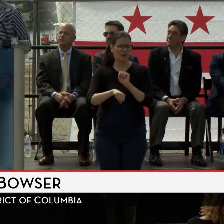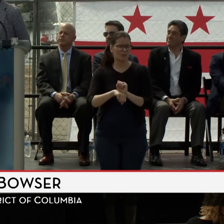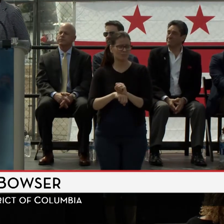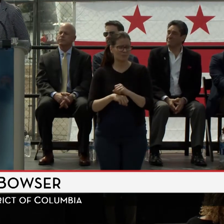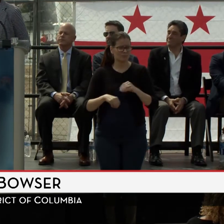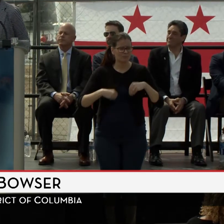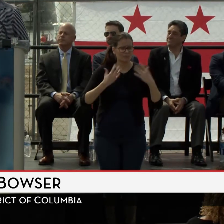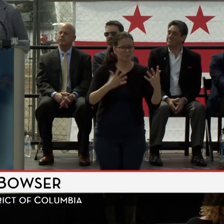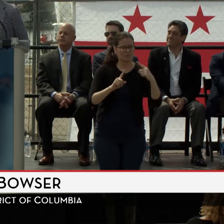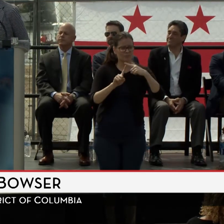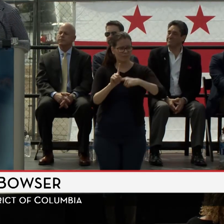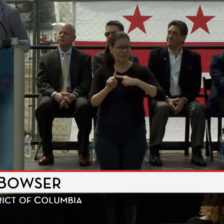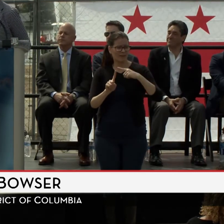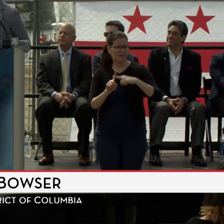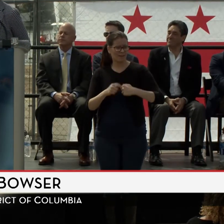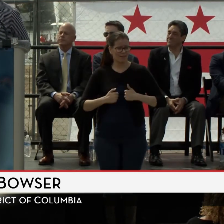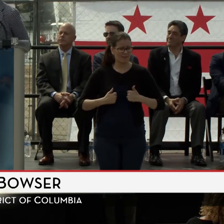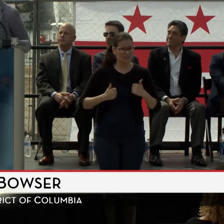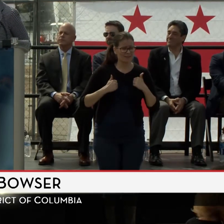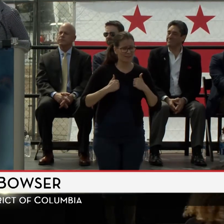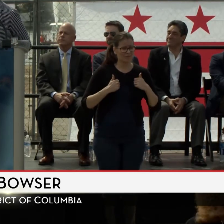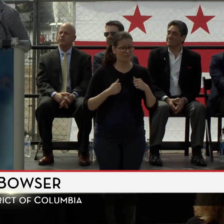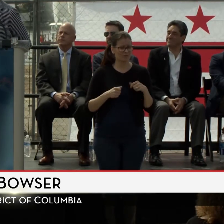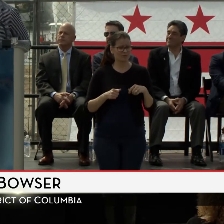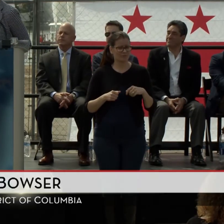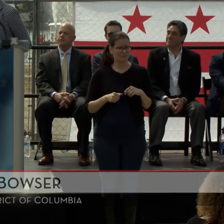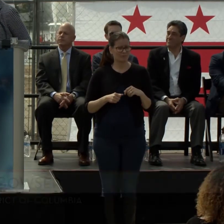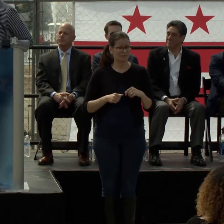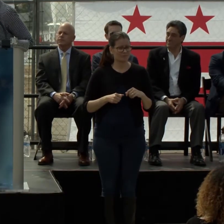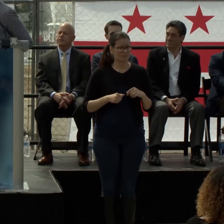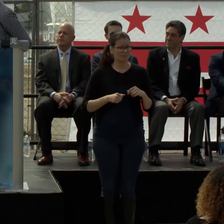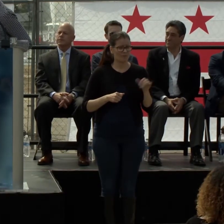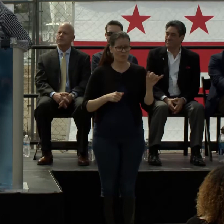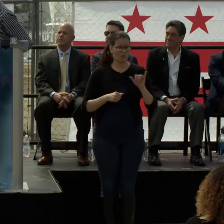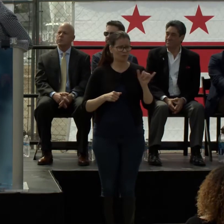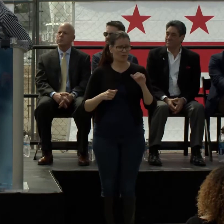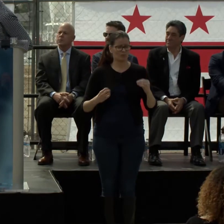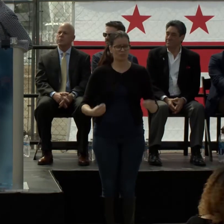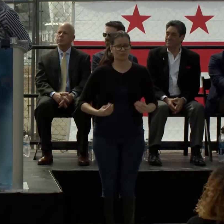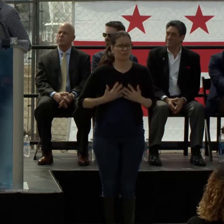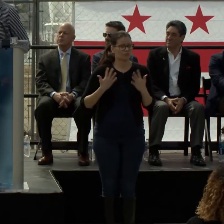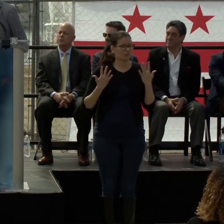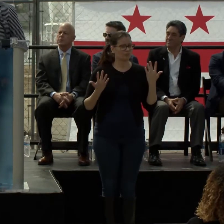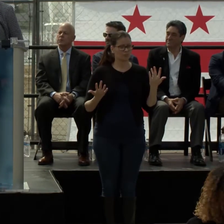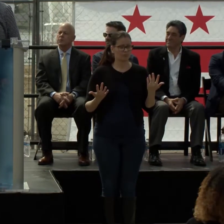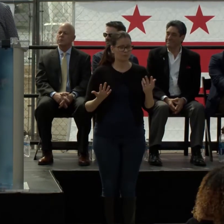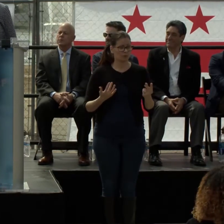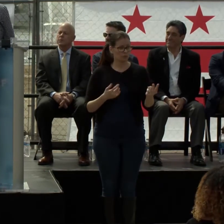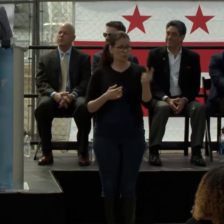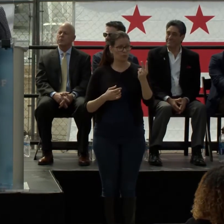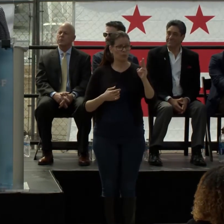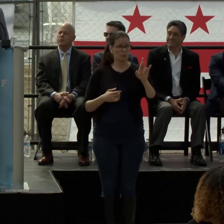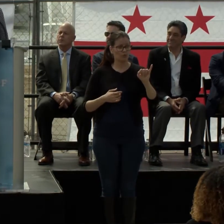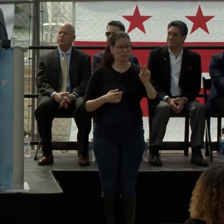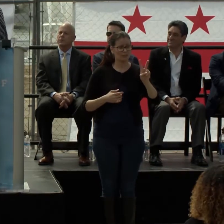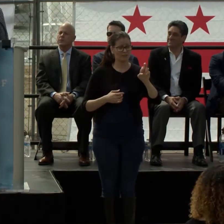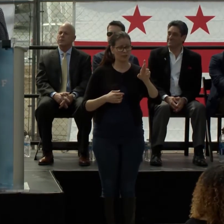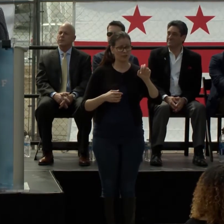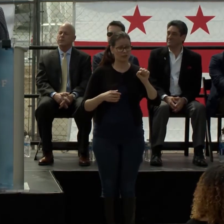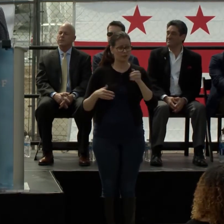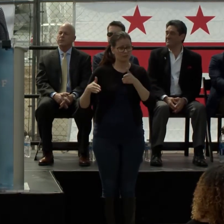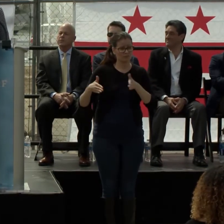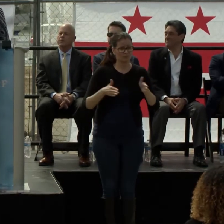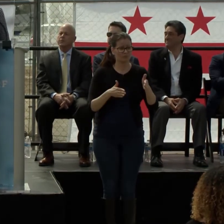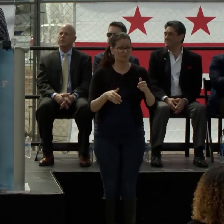and indeed enliven our two rivers. So congratulations to you once again, Congresswoman Eleanor Holmes